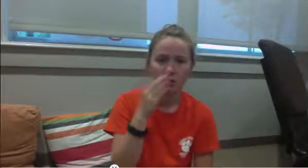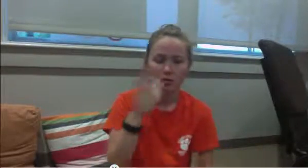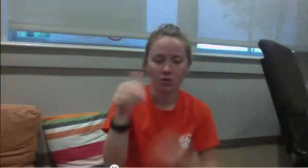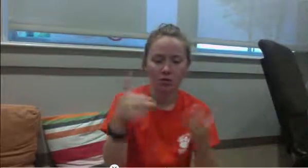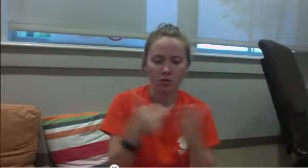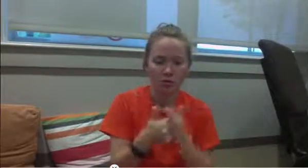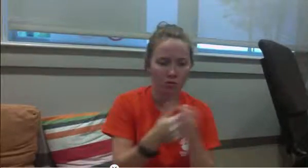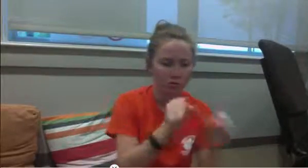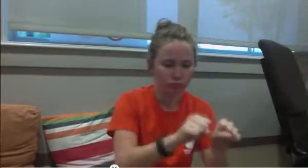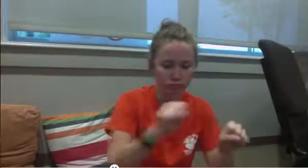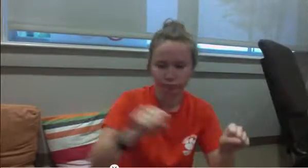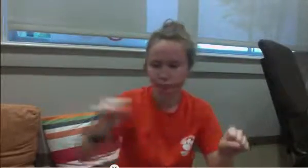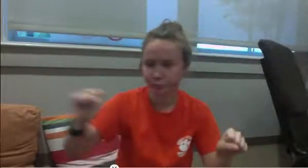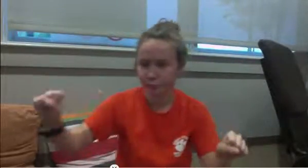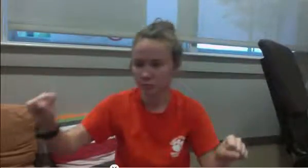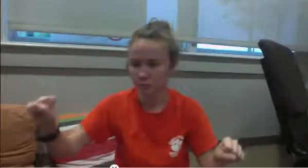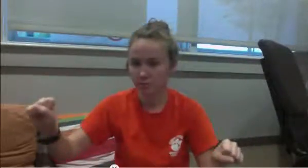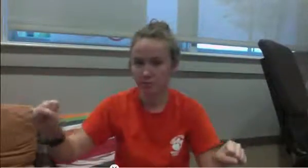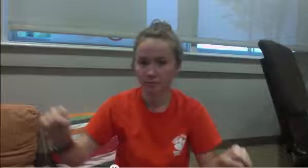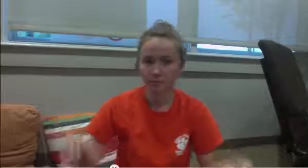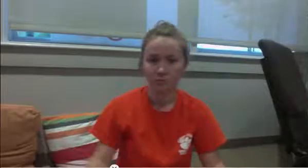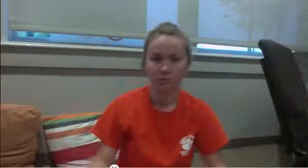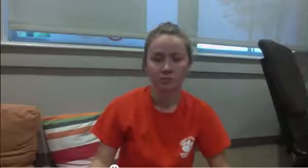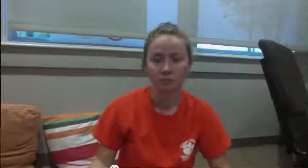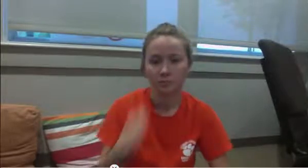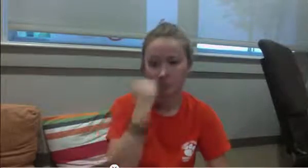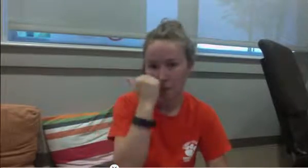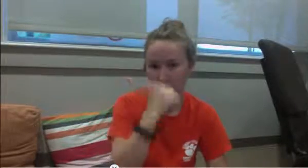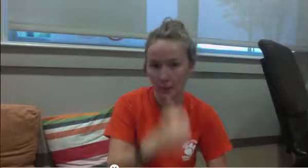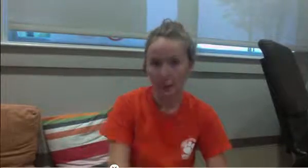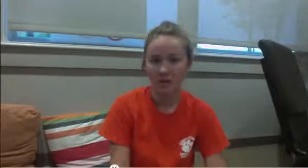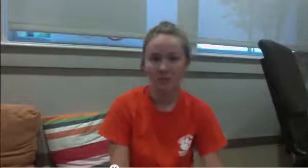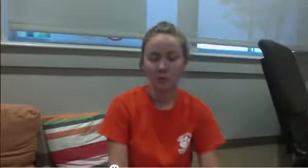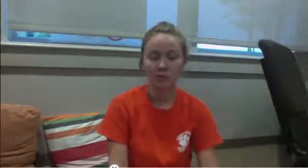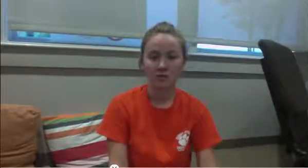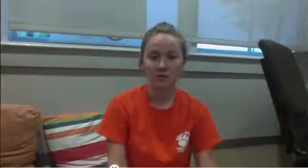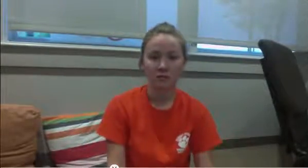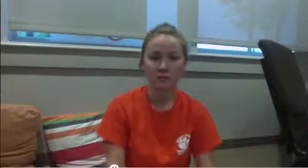So we want to understand our planet, so we study other planets.